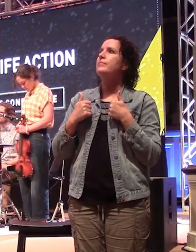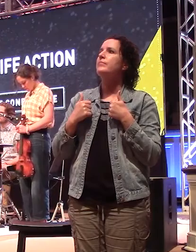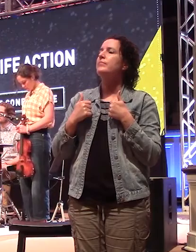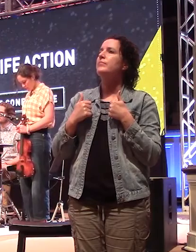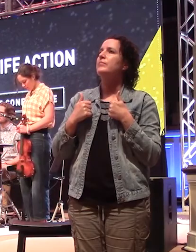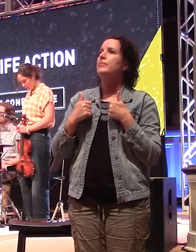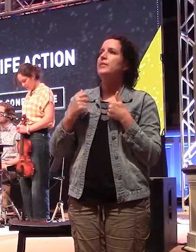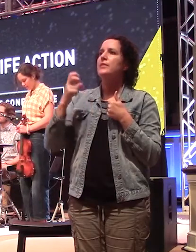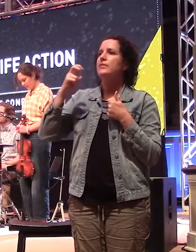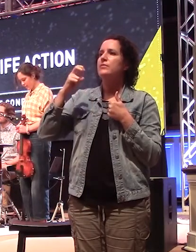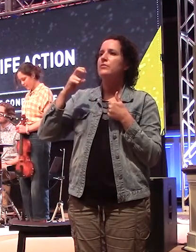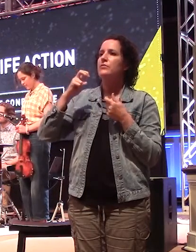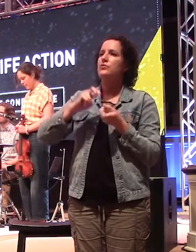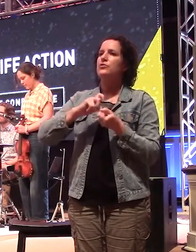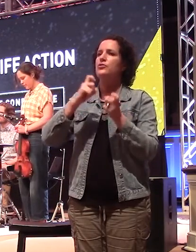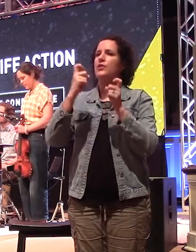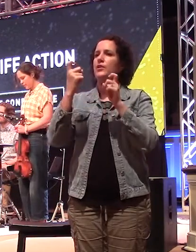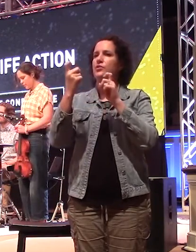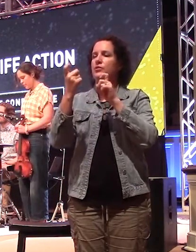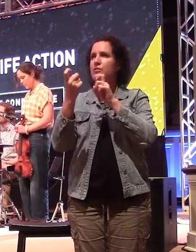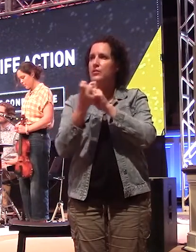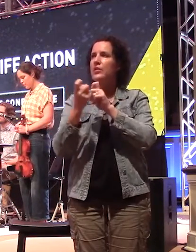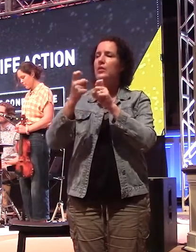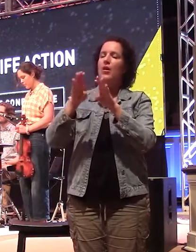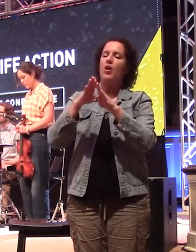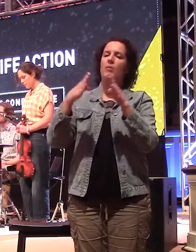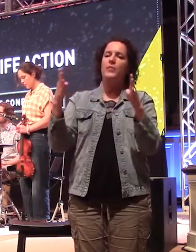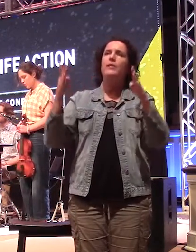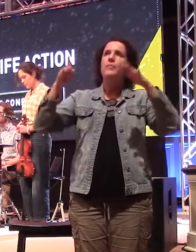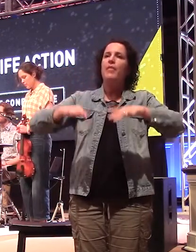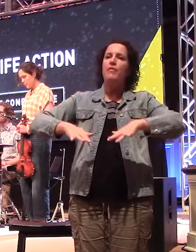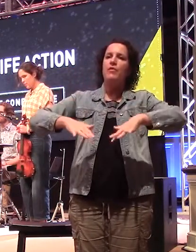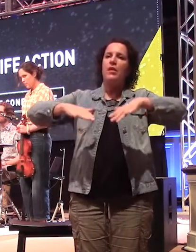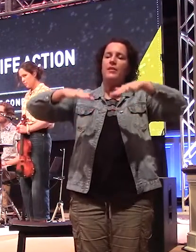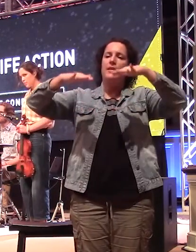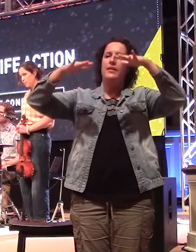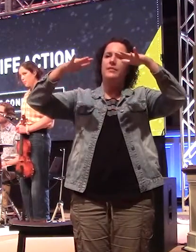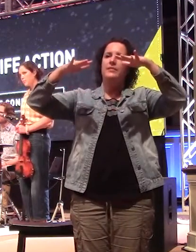It's transformative and opens up the floodgates and it